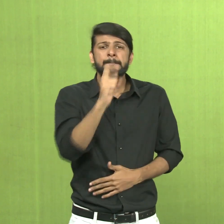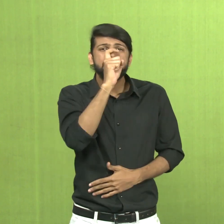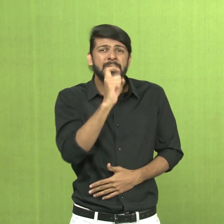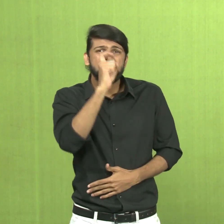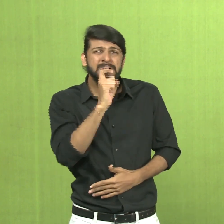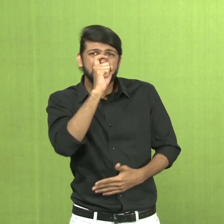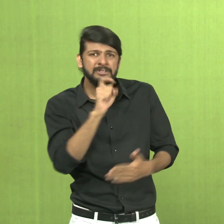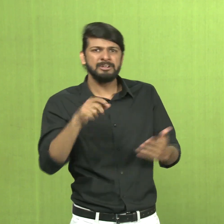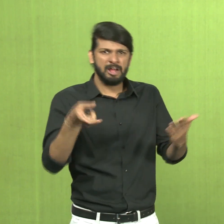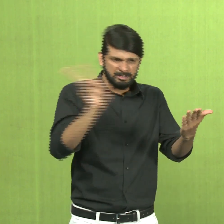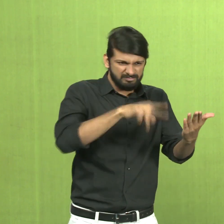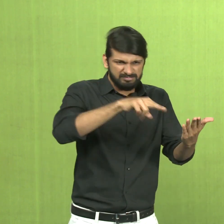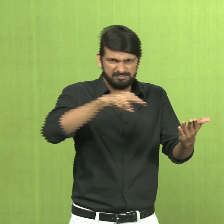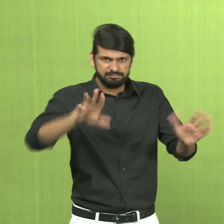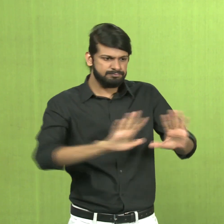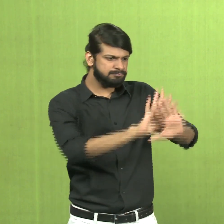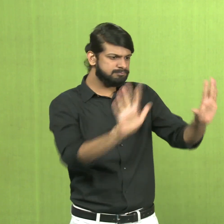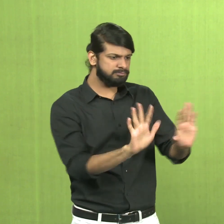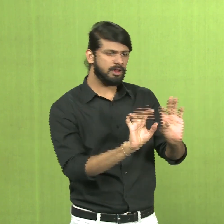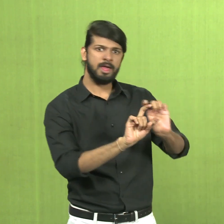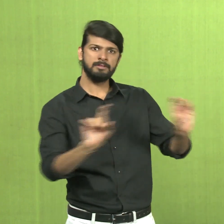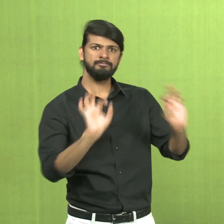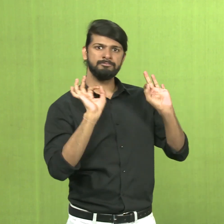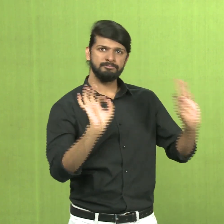and then the blue, which are applied with the brush quickly.